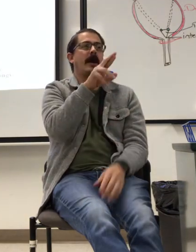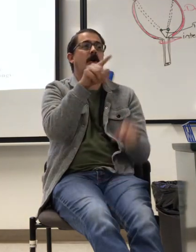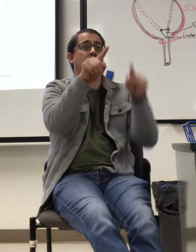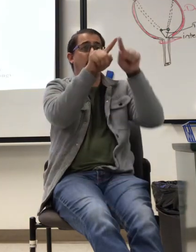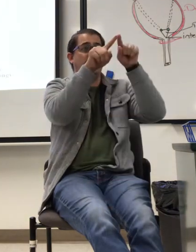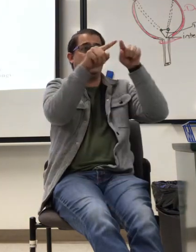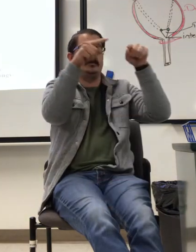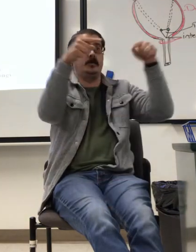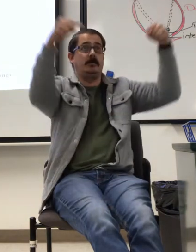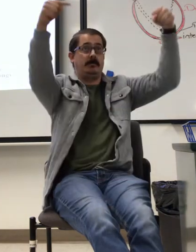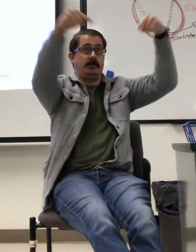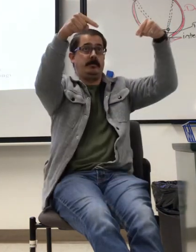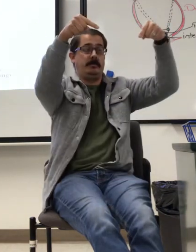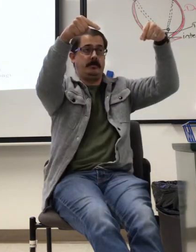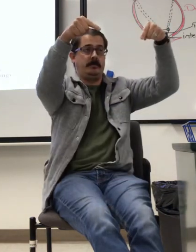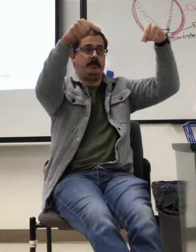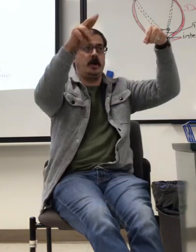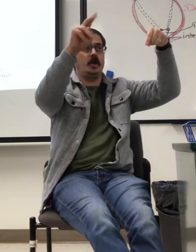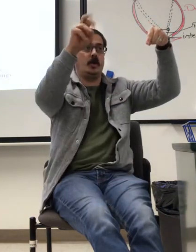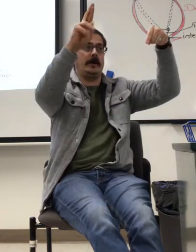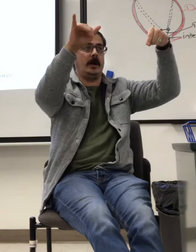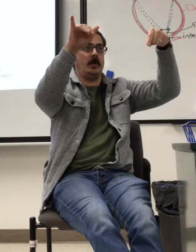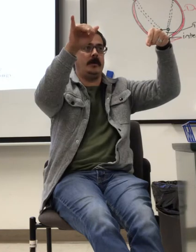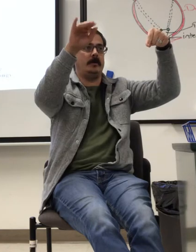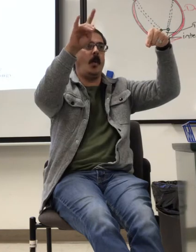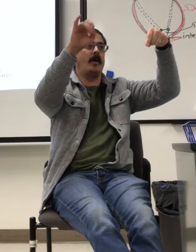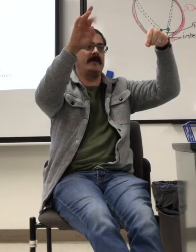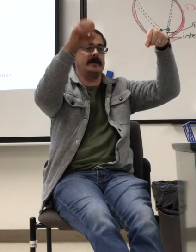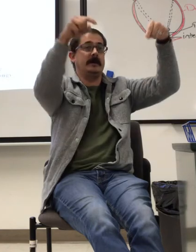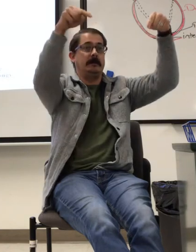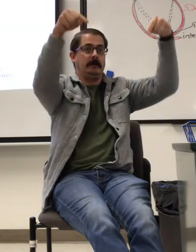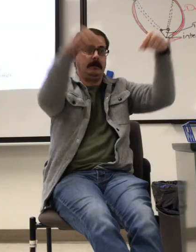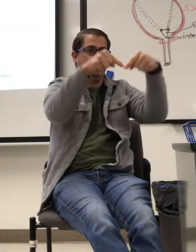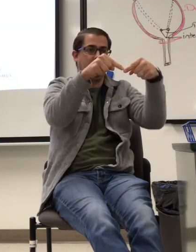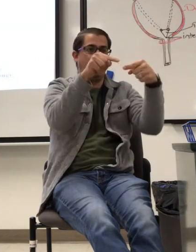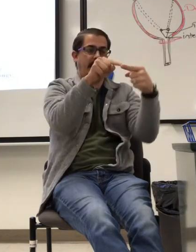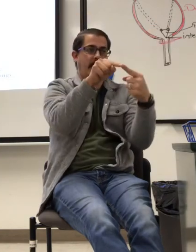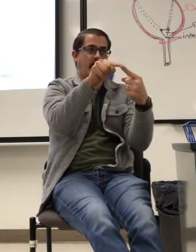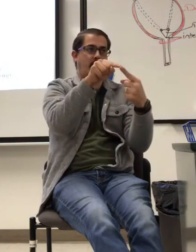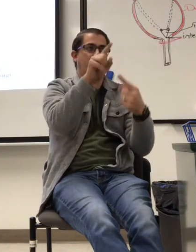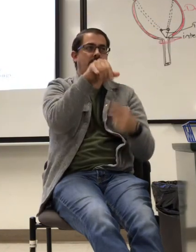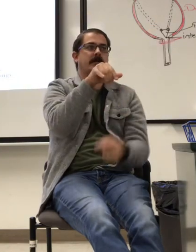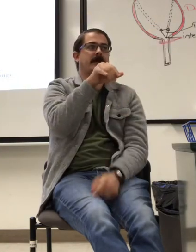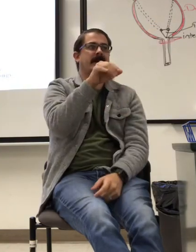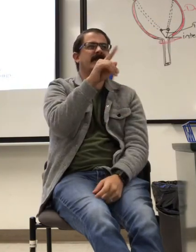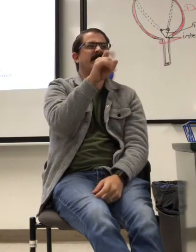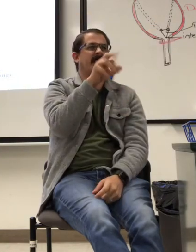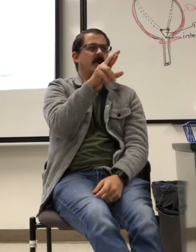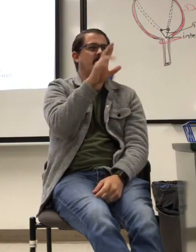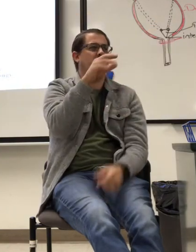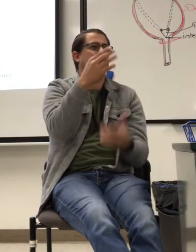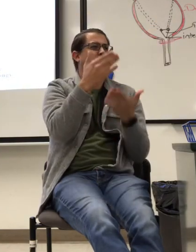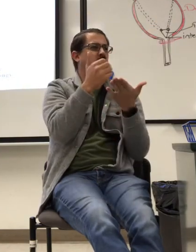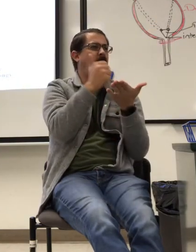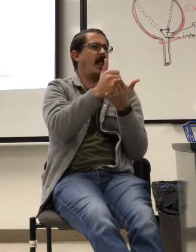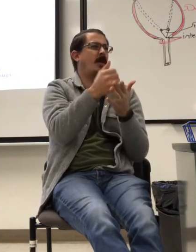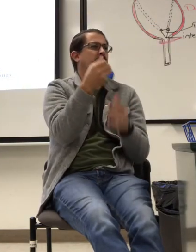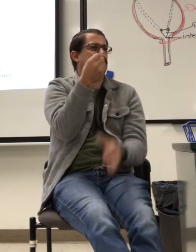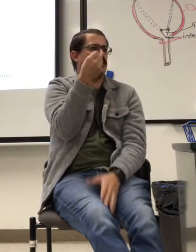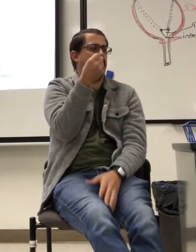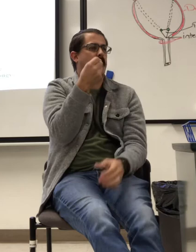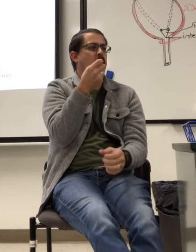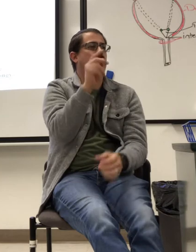two ureteric orifices and the internal urethral sphincter. To help store urine in the